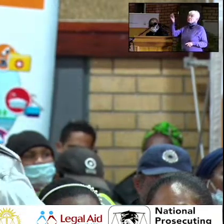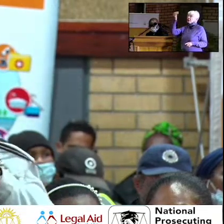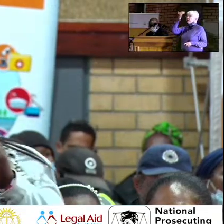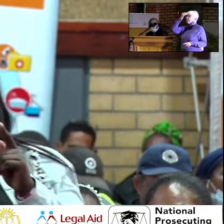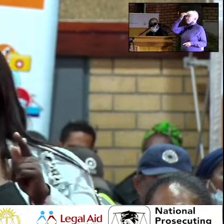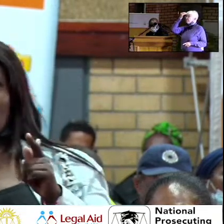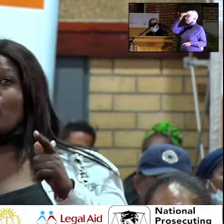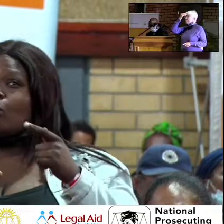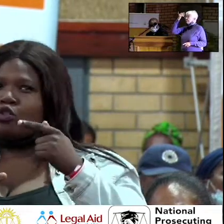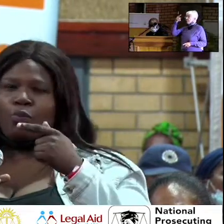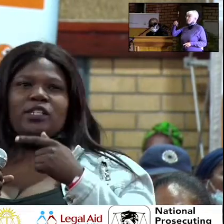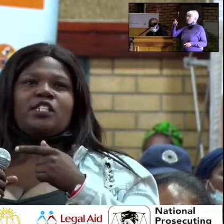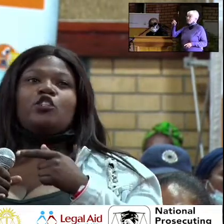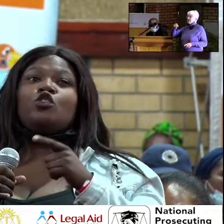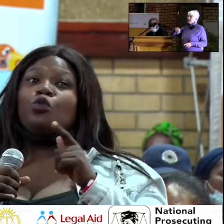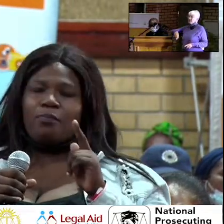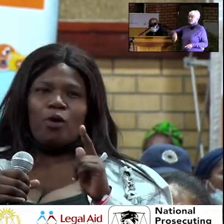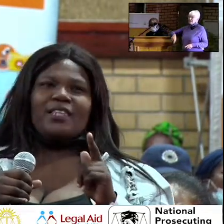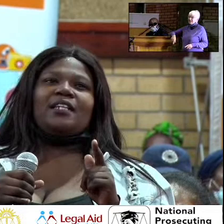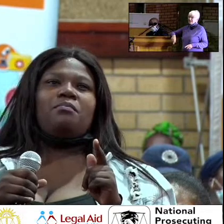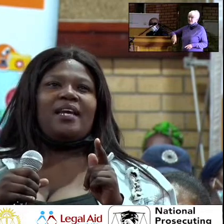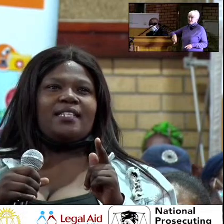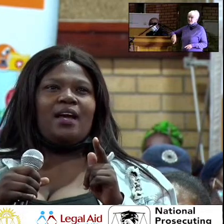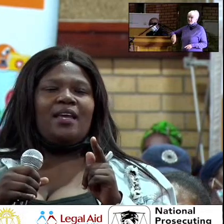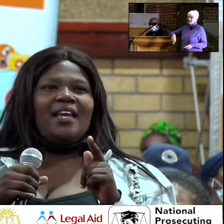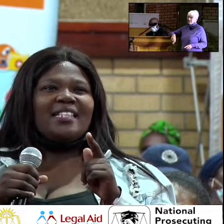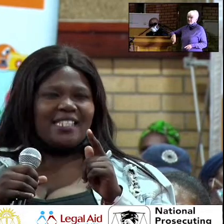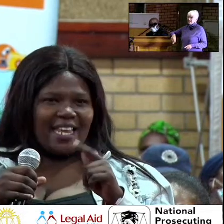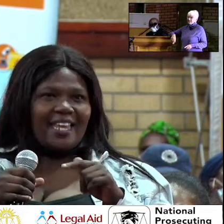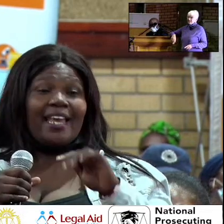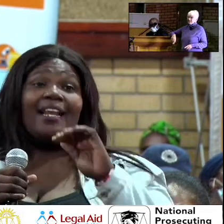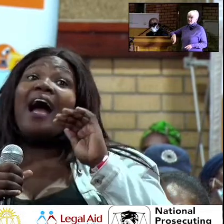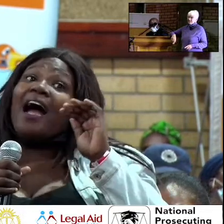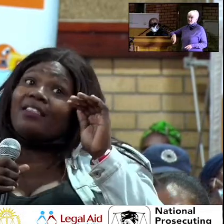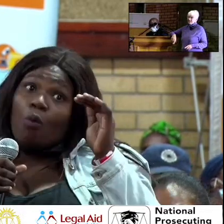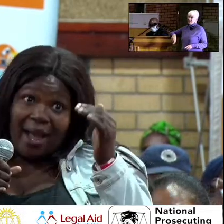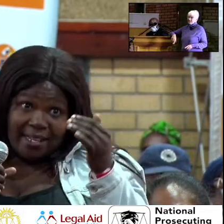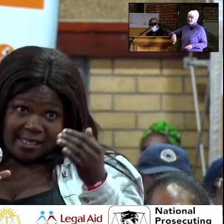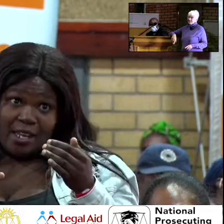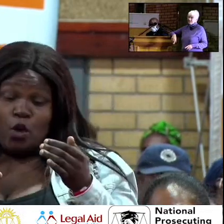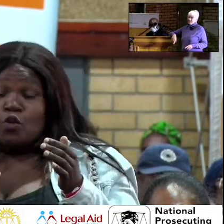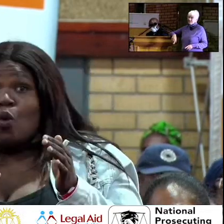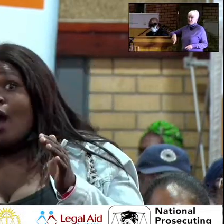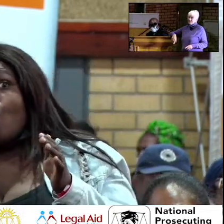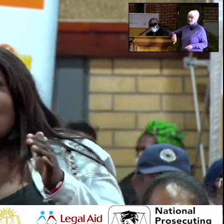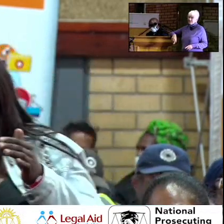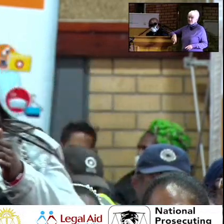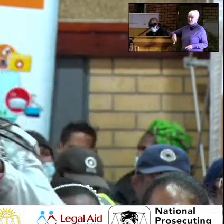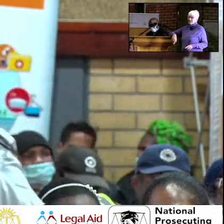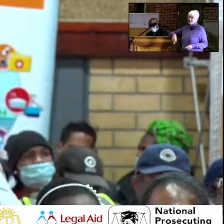And whenever we go to police station to report that matter, it's taken otherwise.